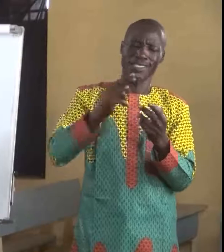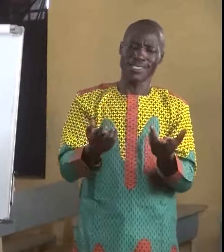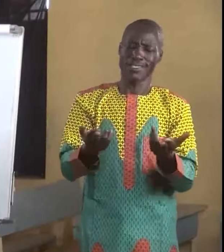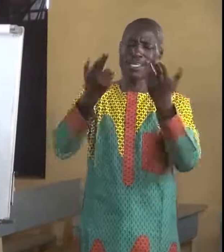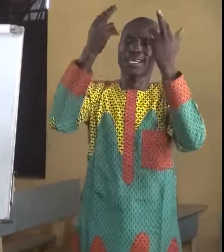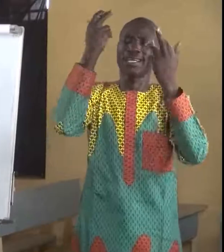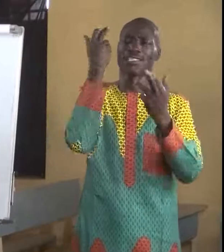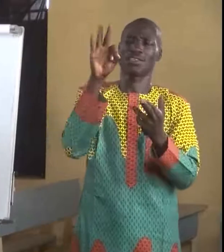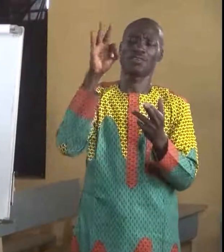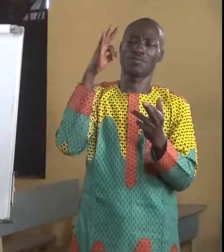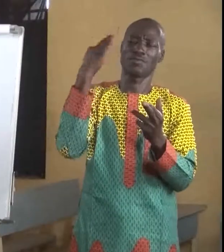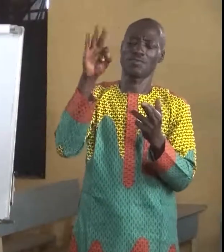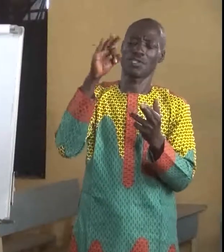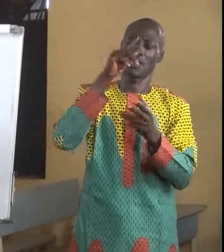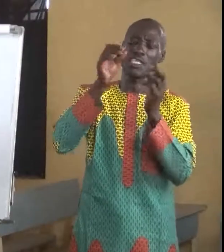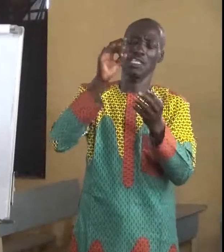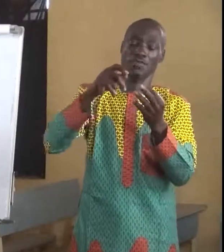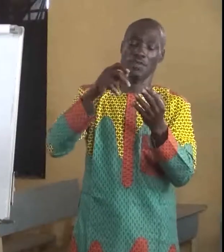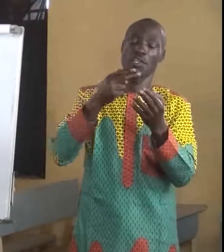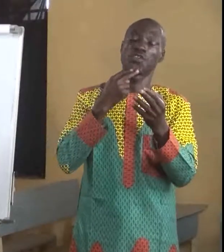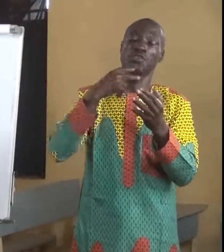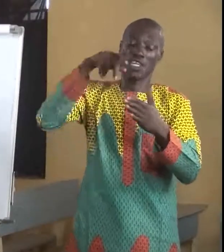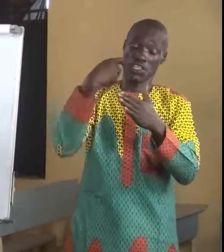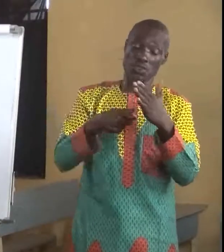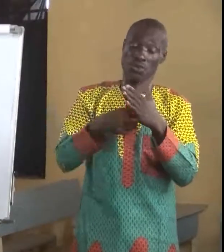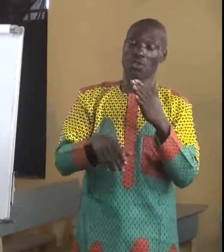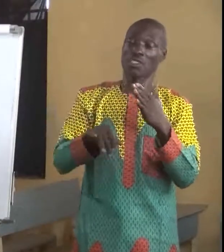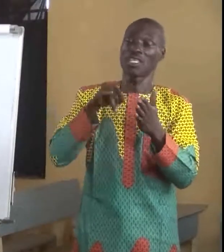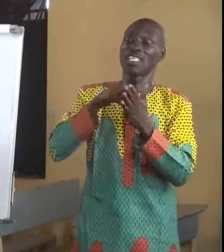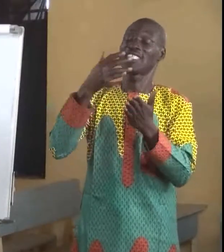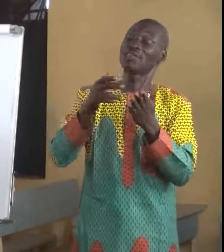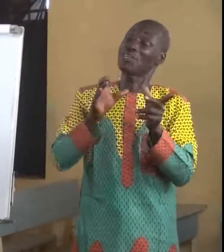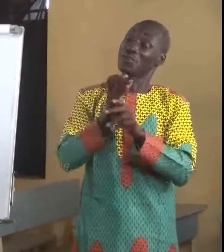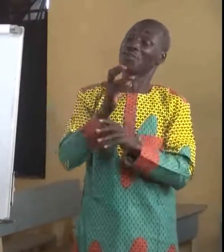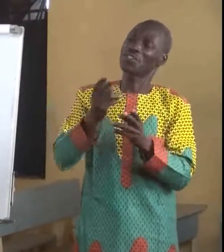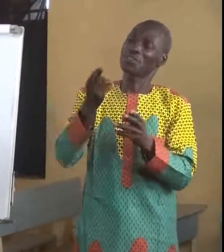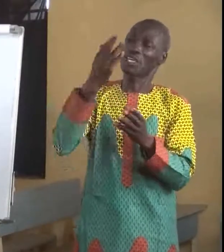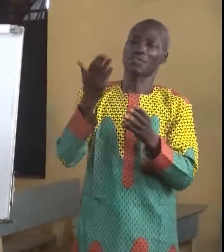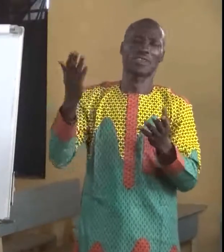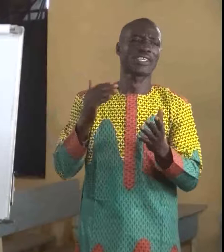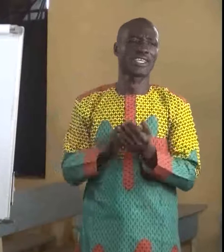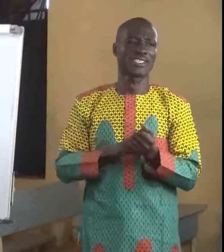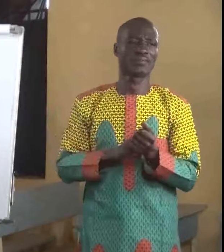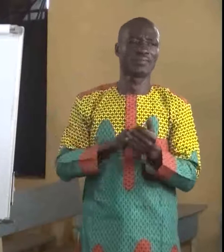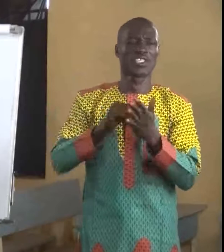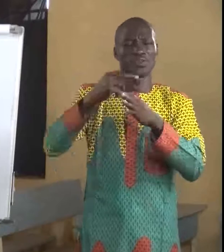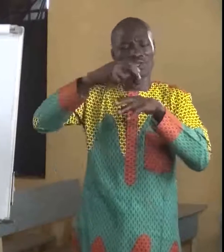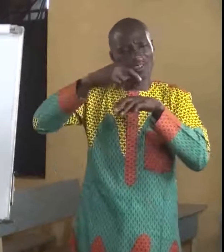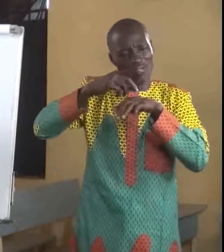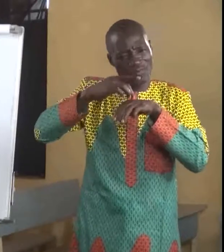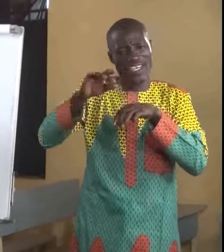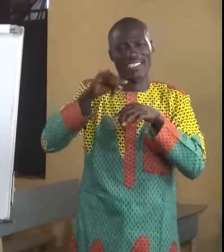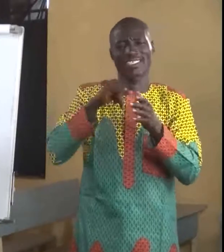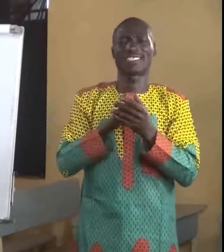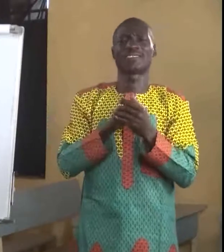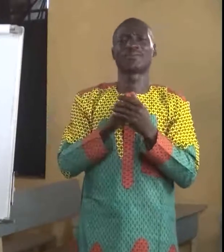equally affect the price of that bread. A rise in the price of wheat that you use in producing your bread will affect, will cause a rise in the